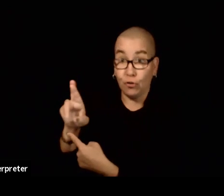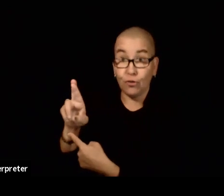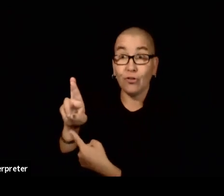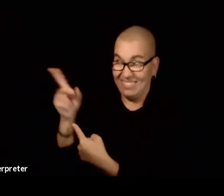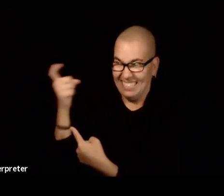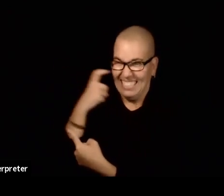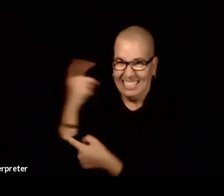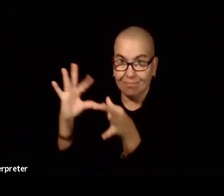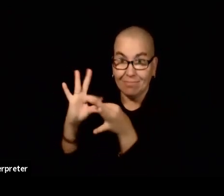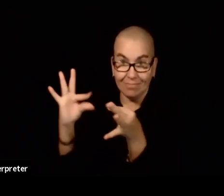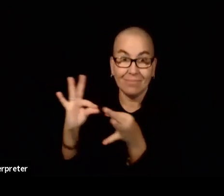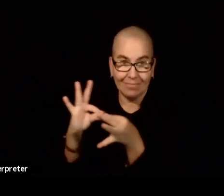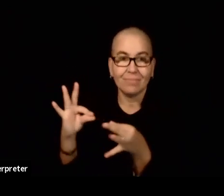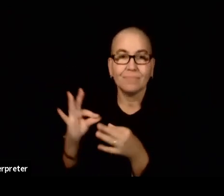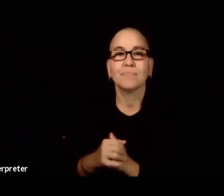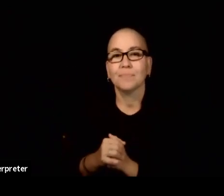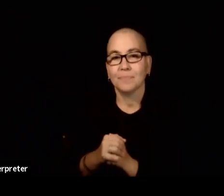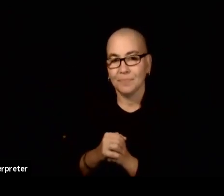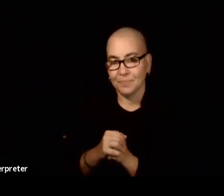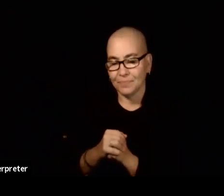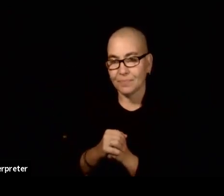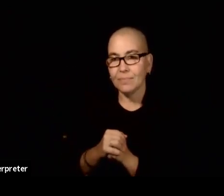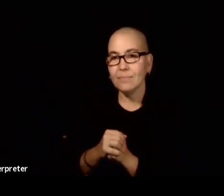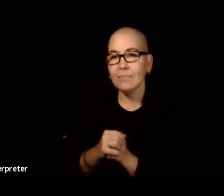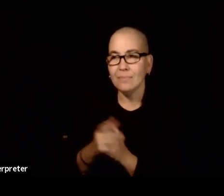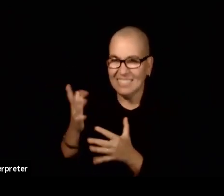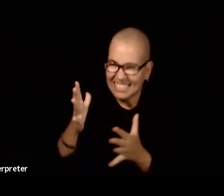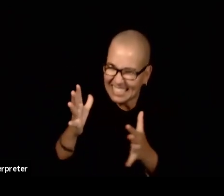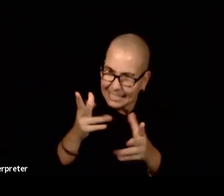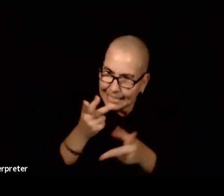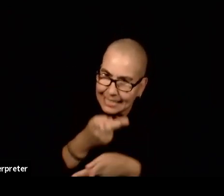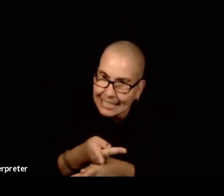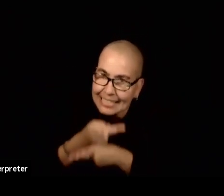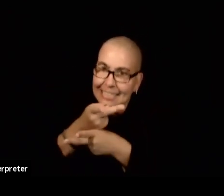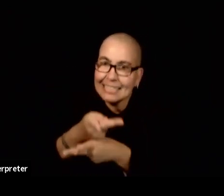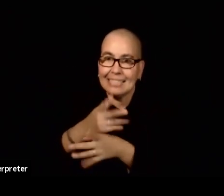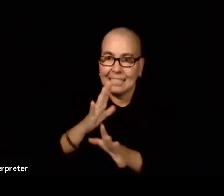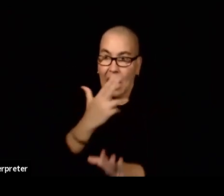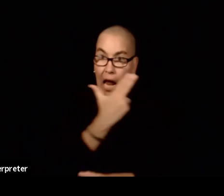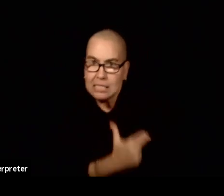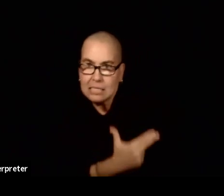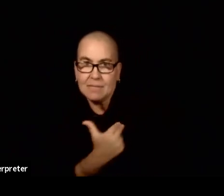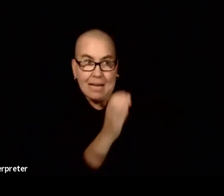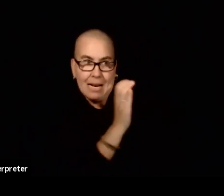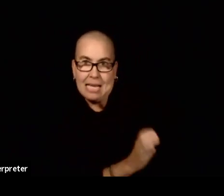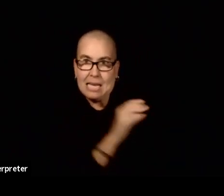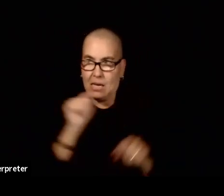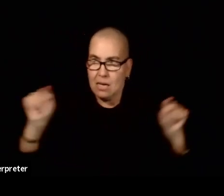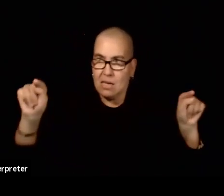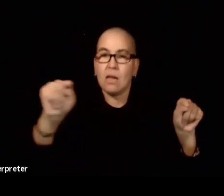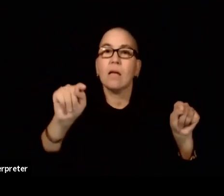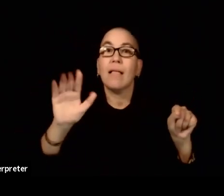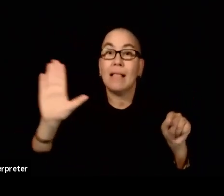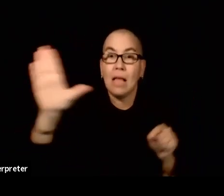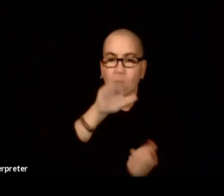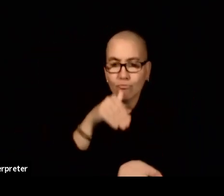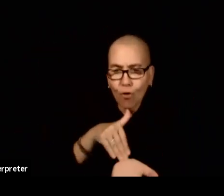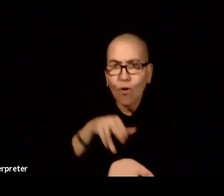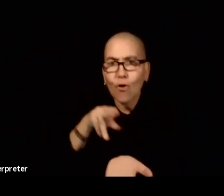that clinical care has improved, that the treating physicians have learned more about best